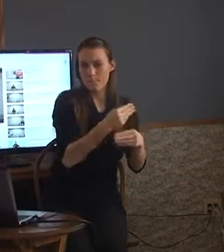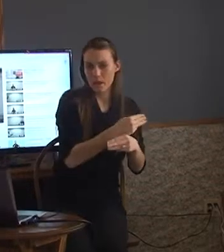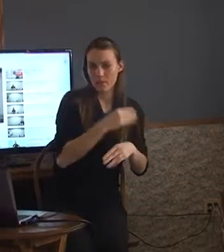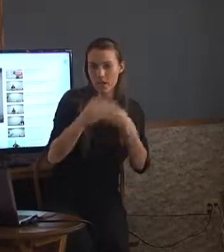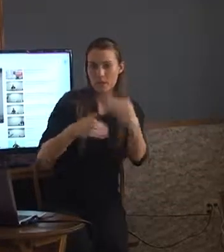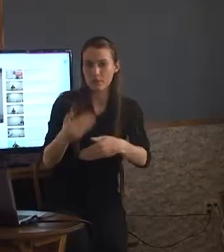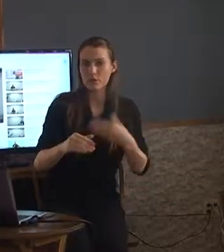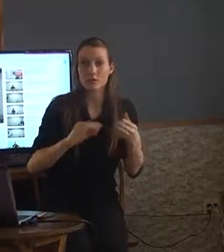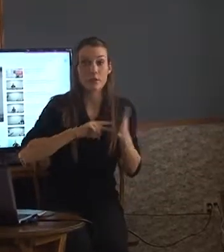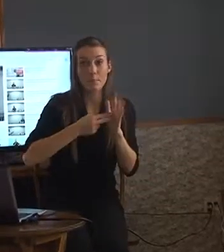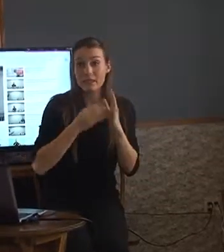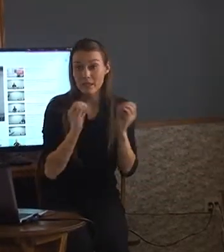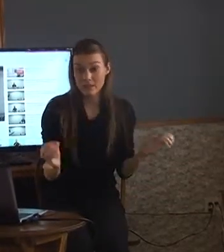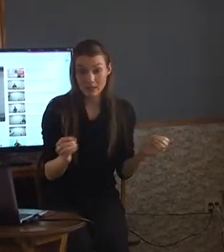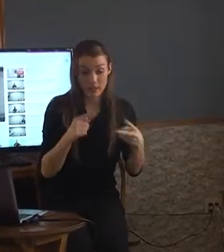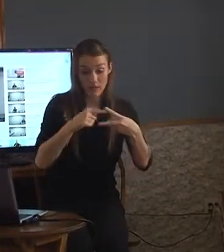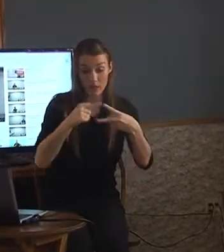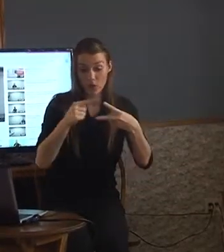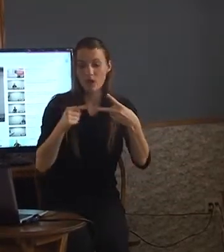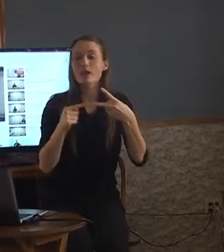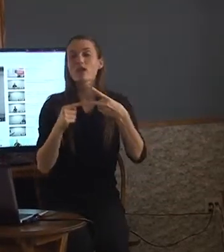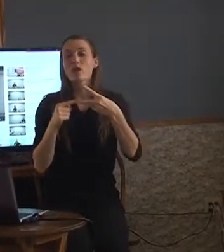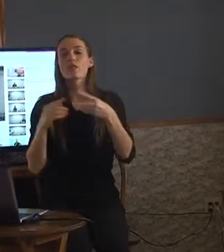difference. Math operations are meaningful.